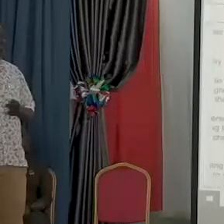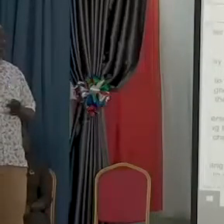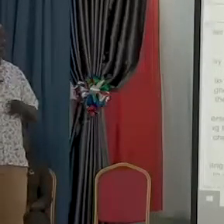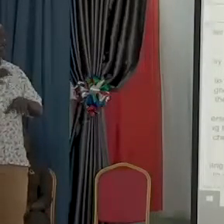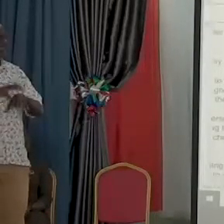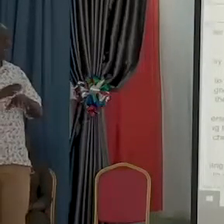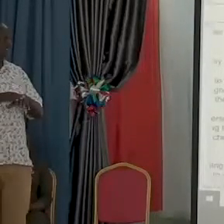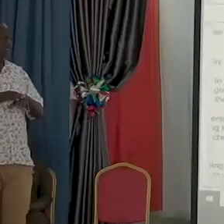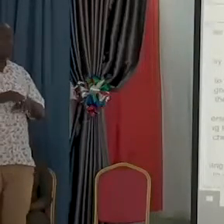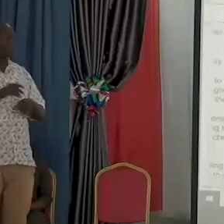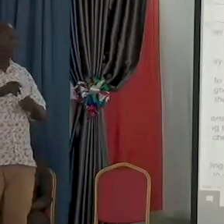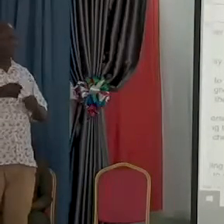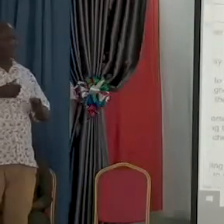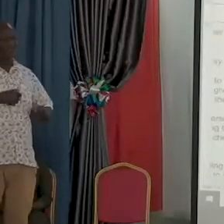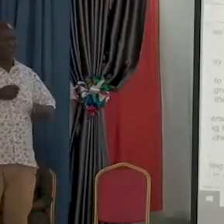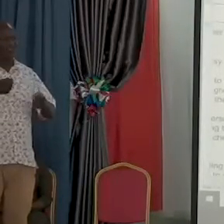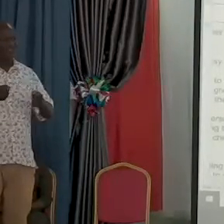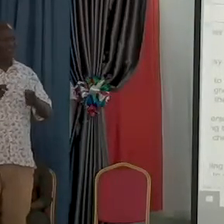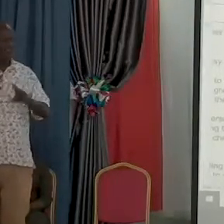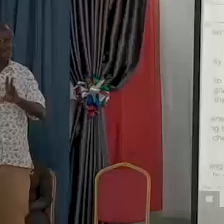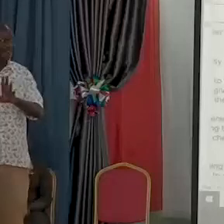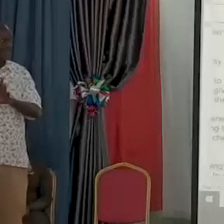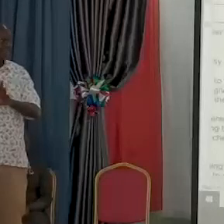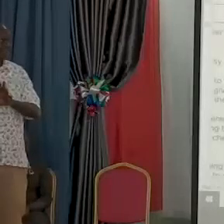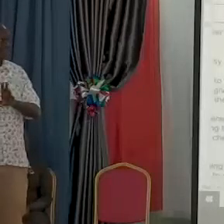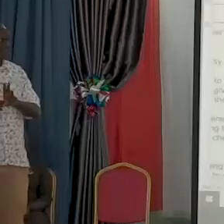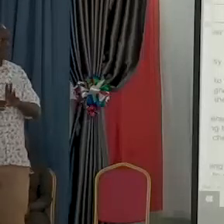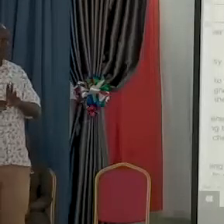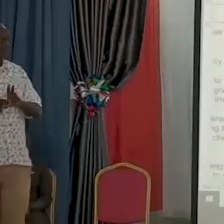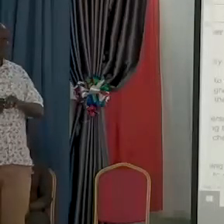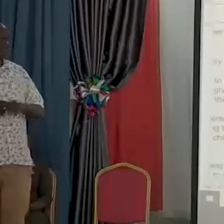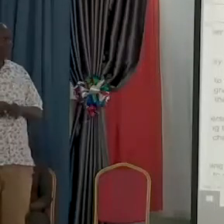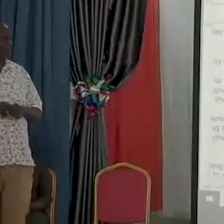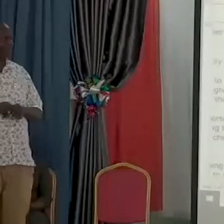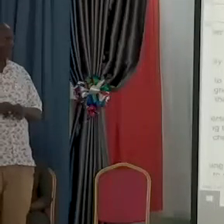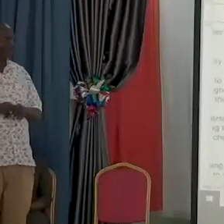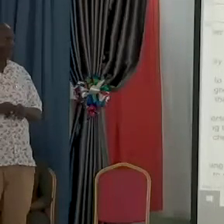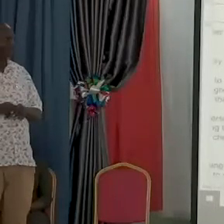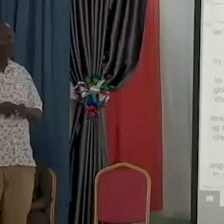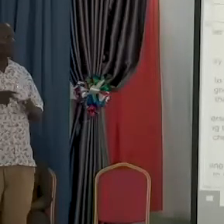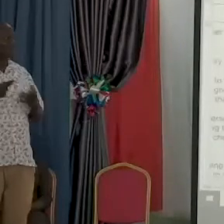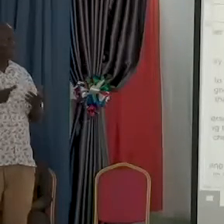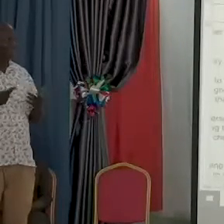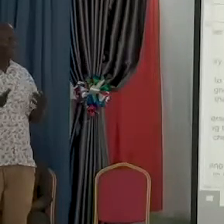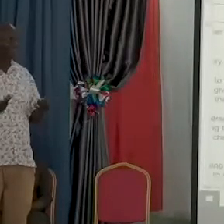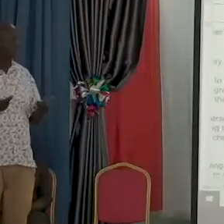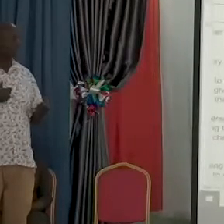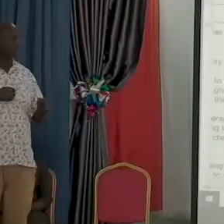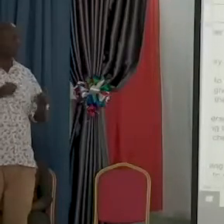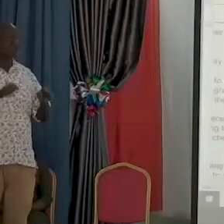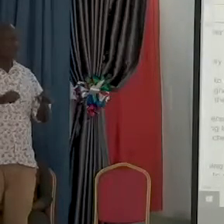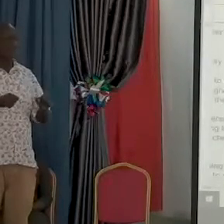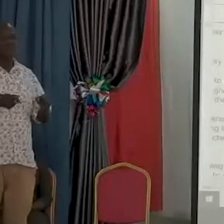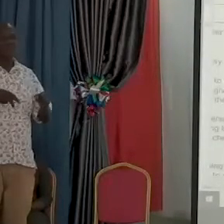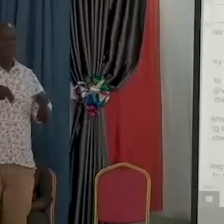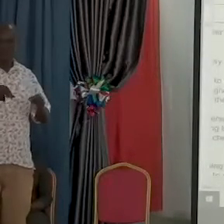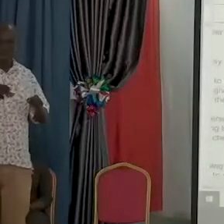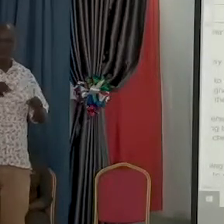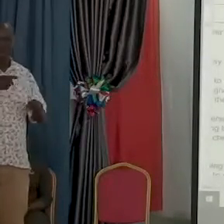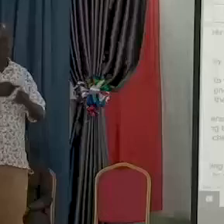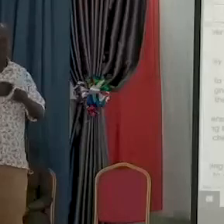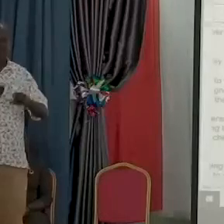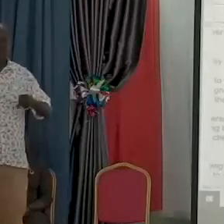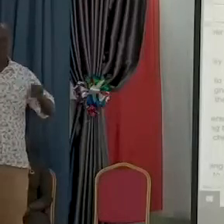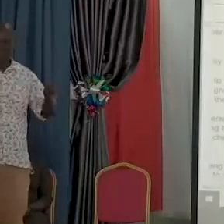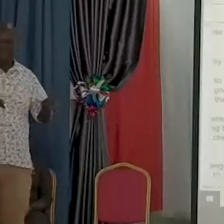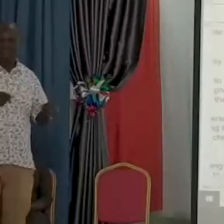friends to take their chairs and make a path. And this child can walk the path from one place to another